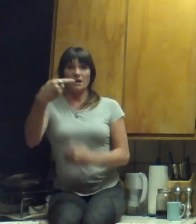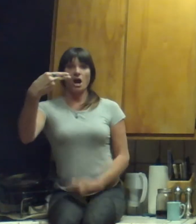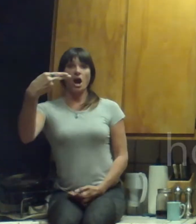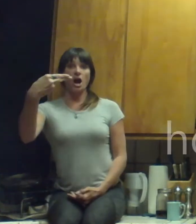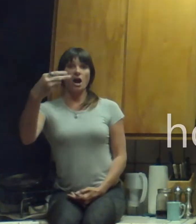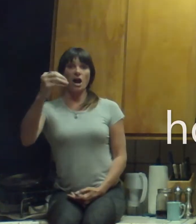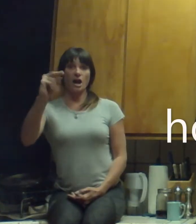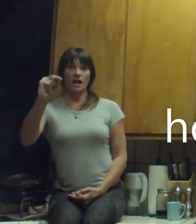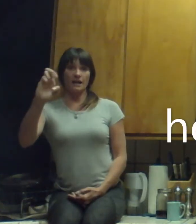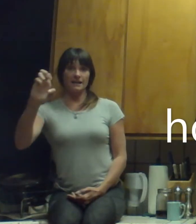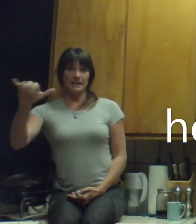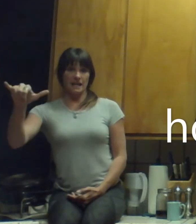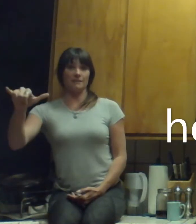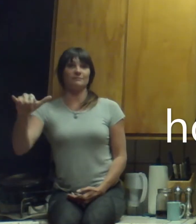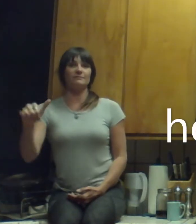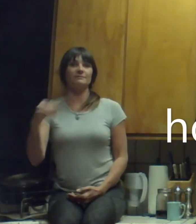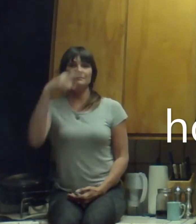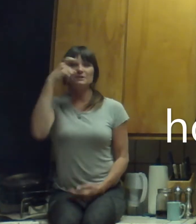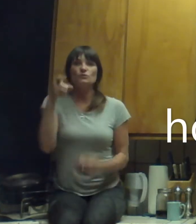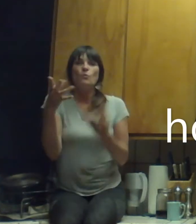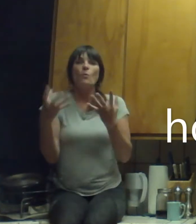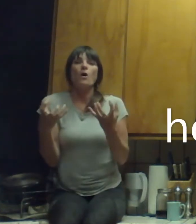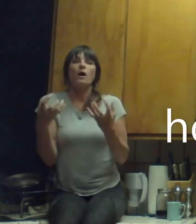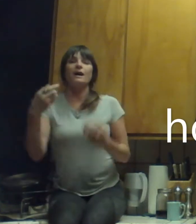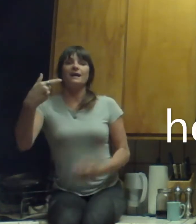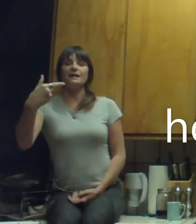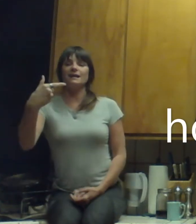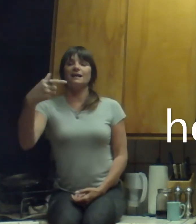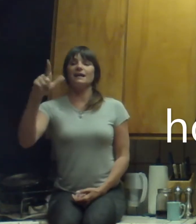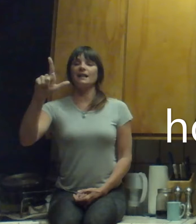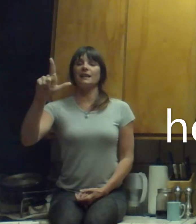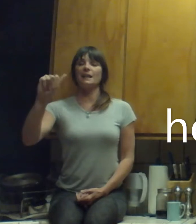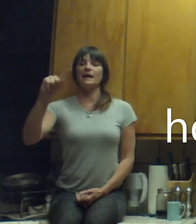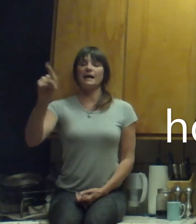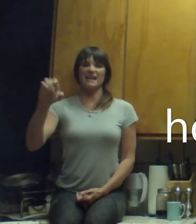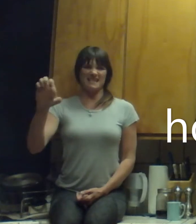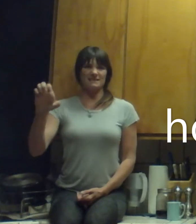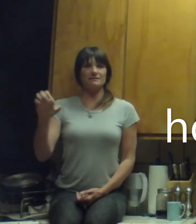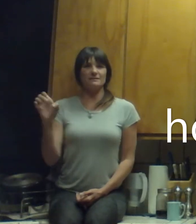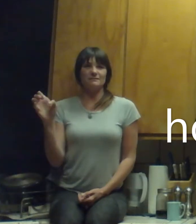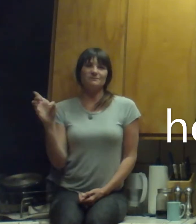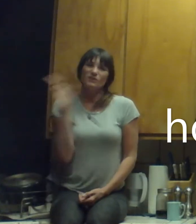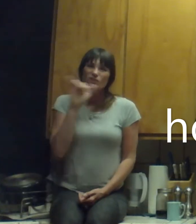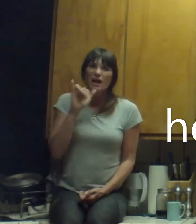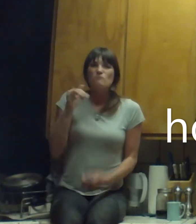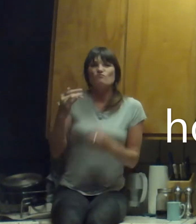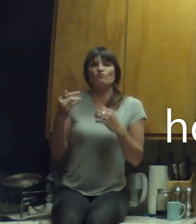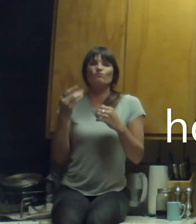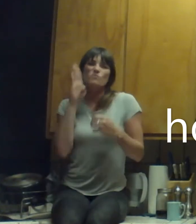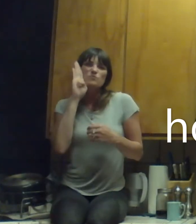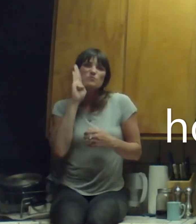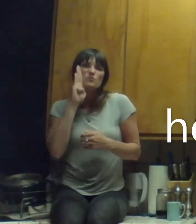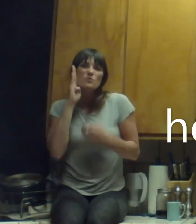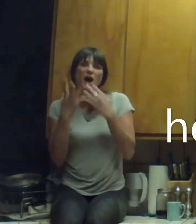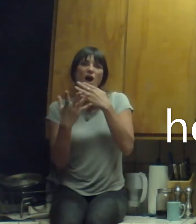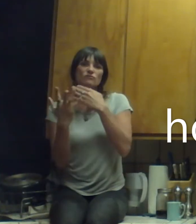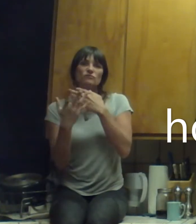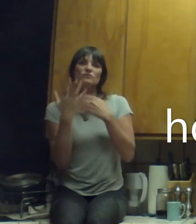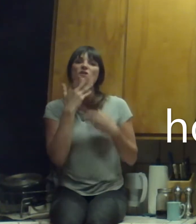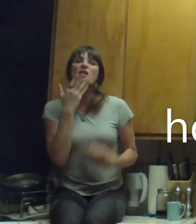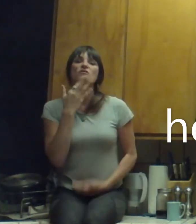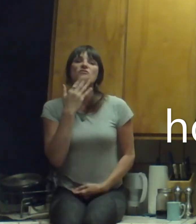that glaze, that kind of like nice brown color from the sugar on the outside of the bagel. So you